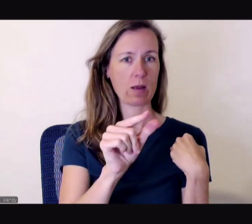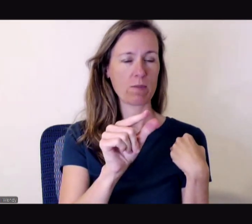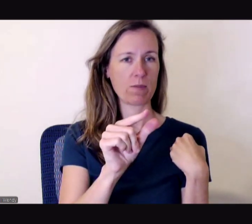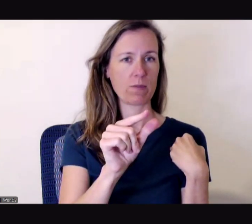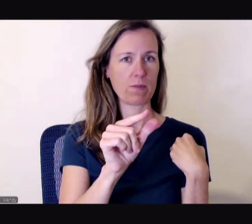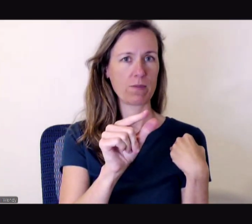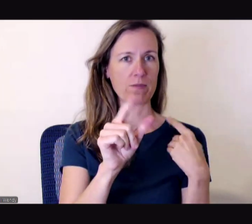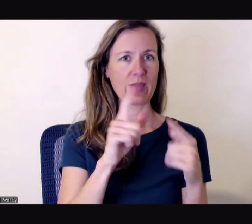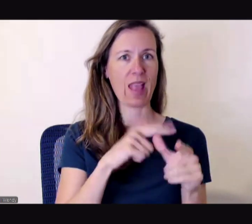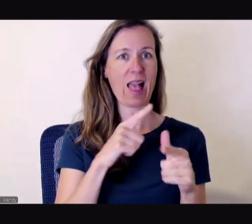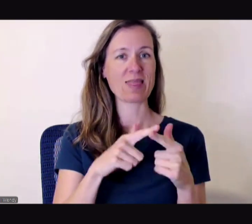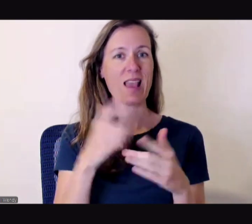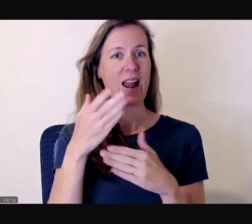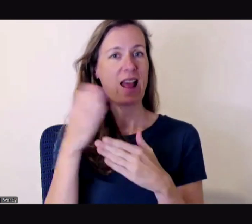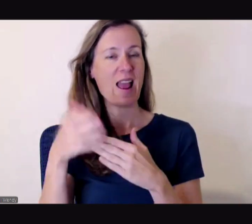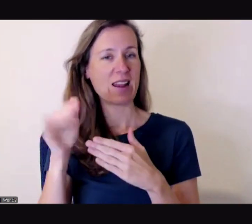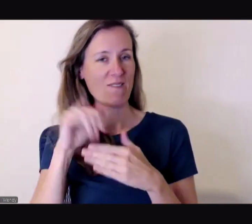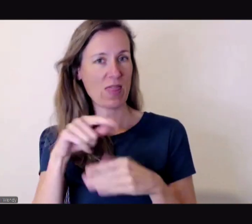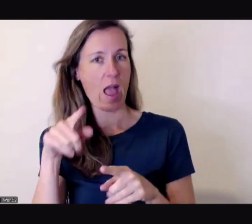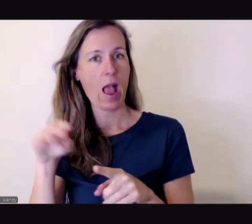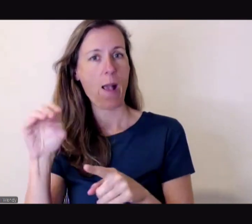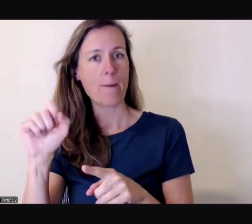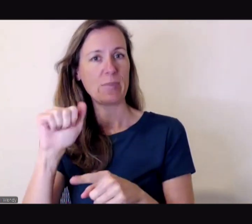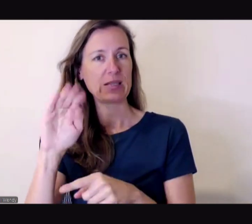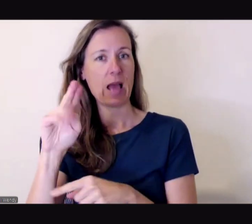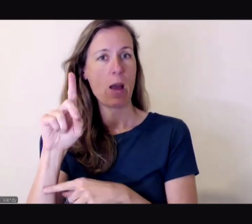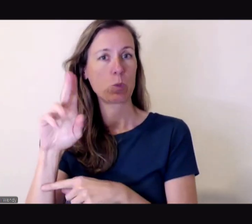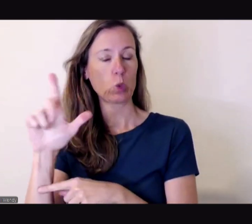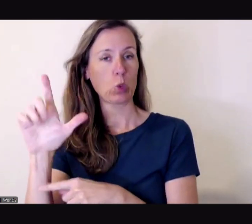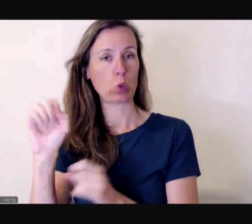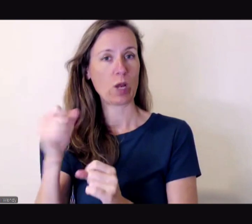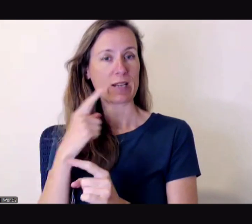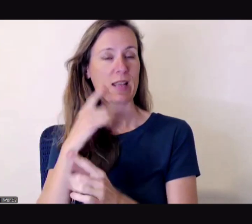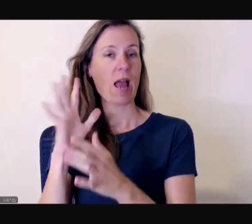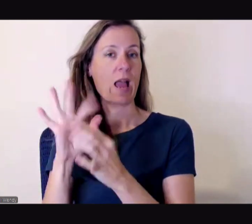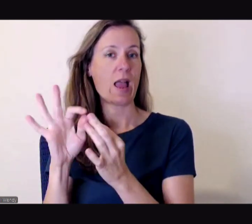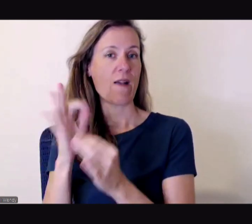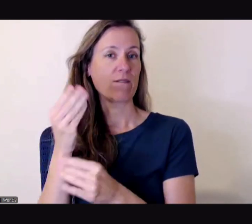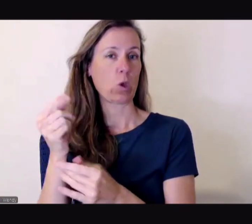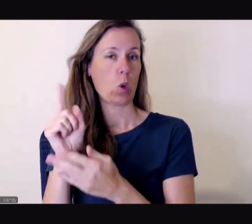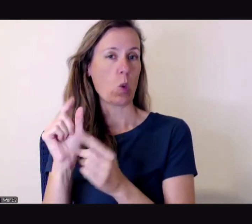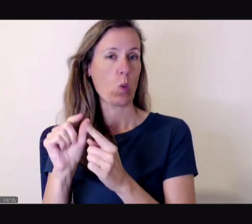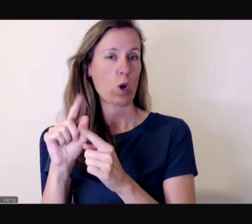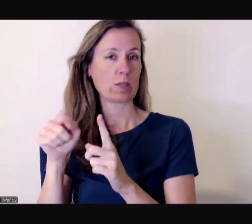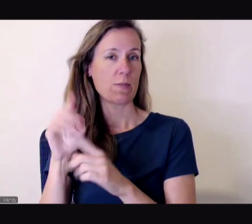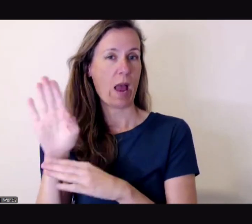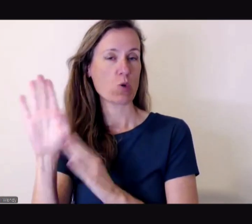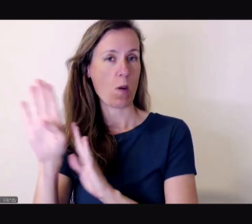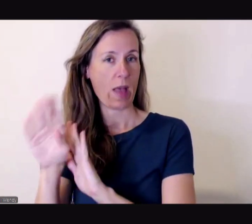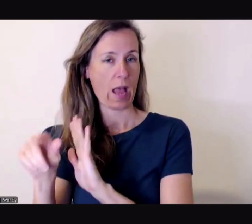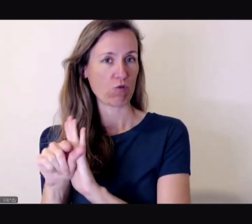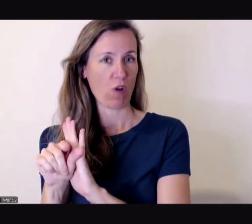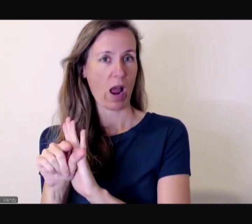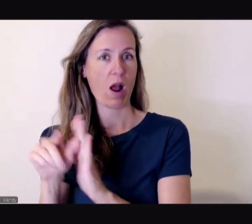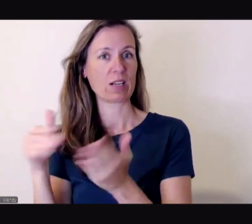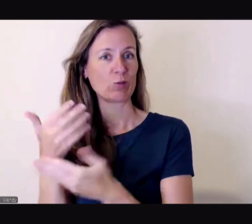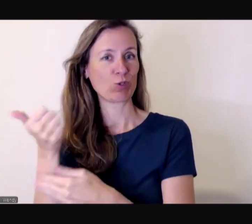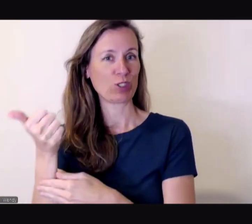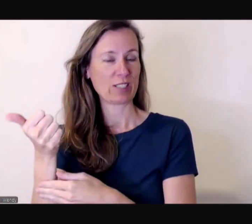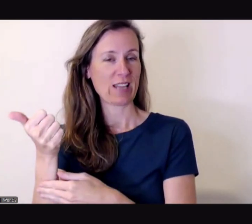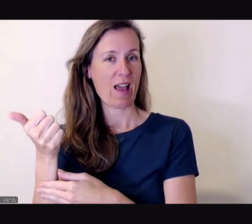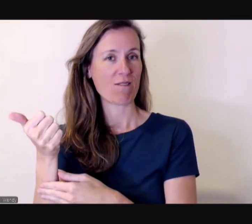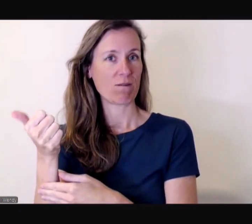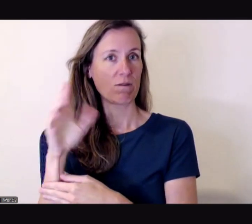if you can just say a few words about your background and introduce yourself to Cheverly. Are